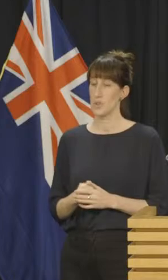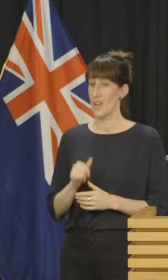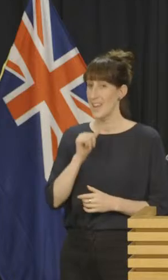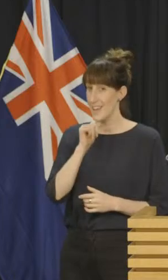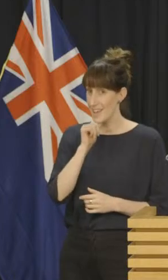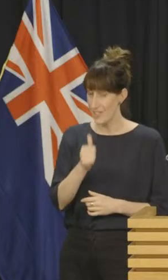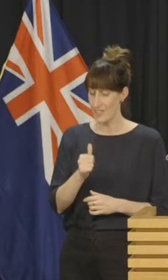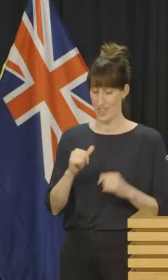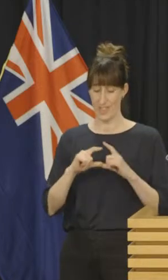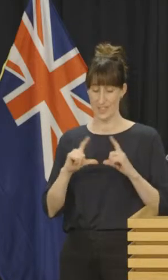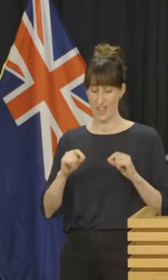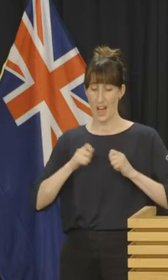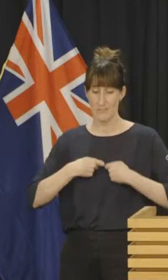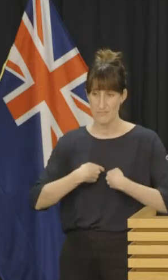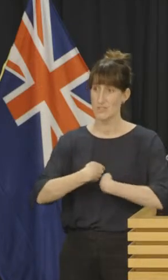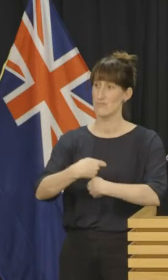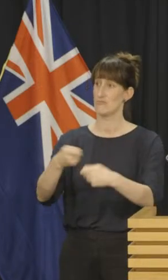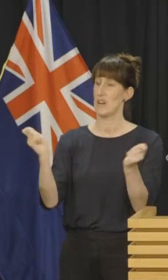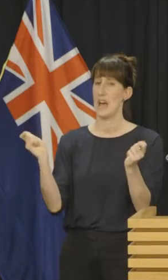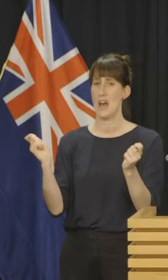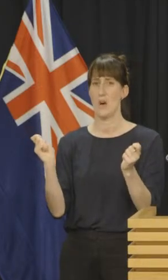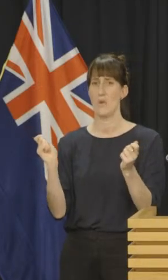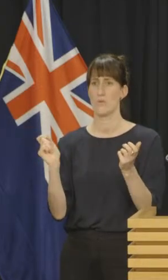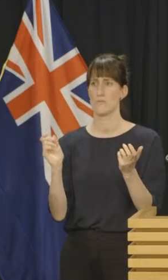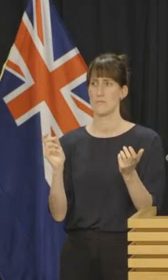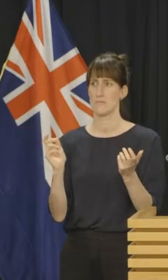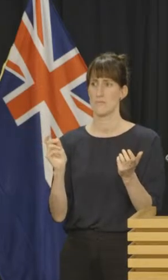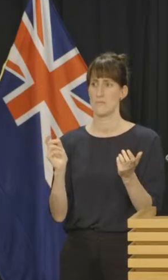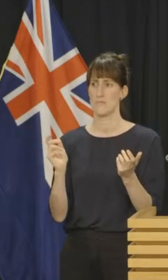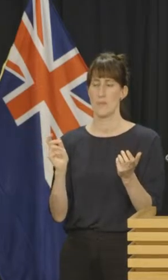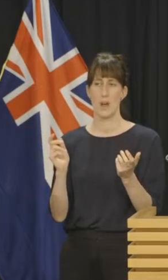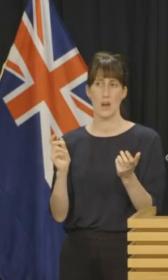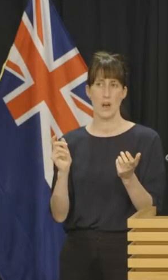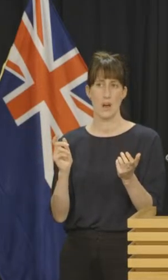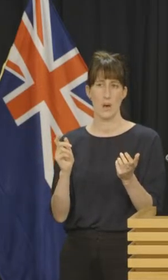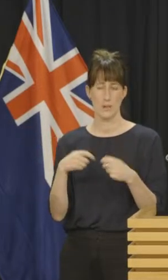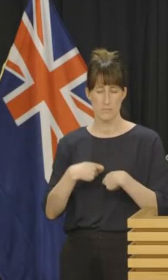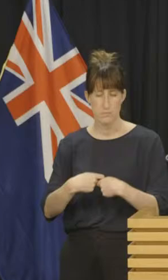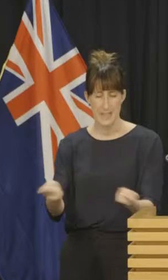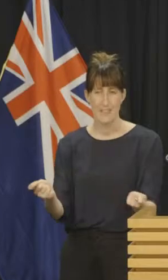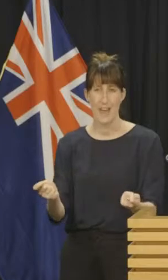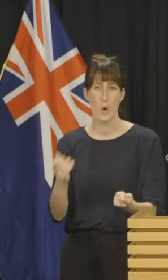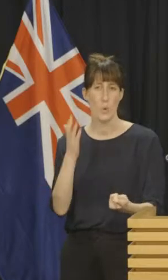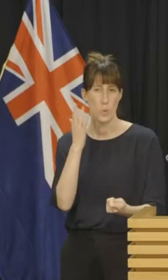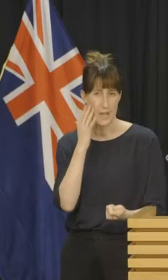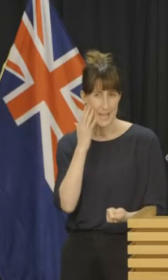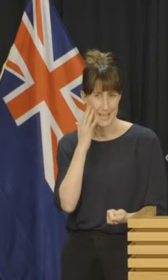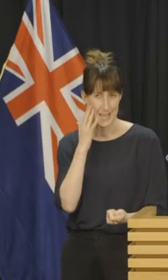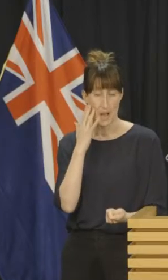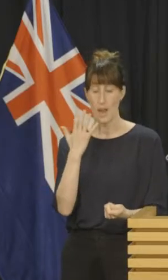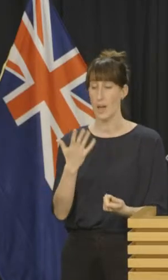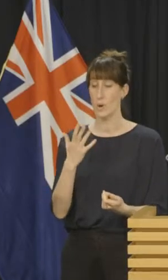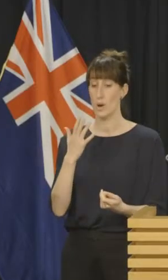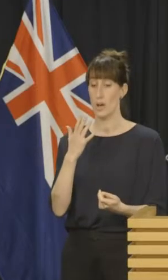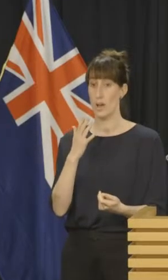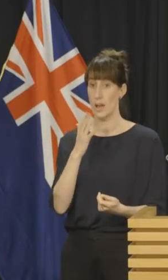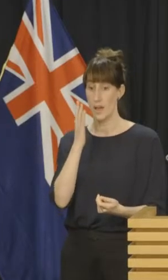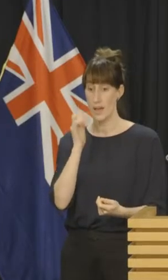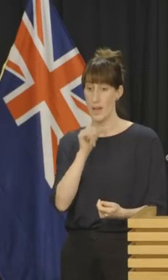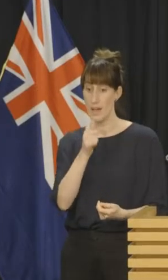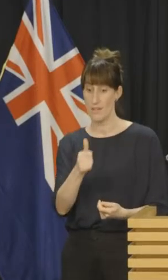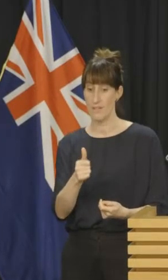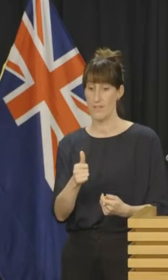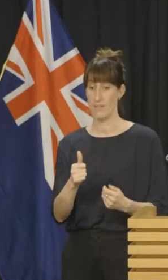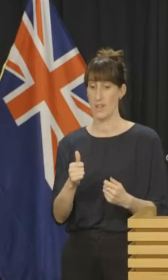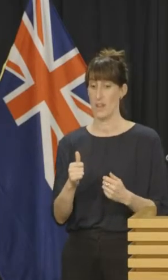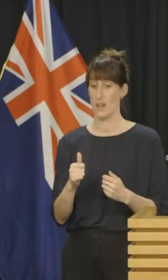to be used, they'll be distributed to people as the risk increases, as we go up levels, or that it will be distributed to everyone, like in level